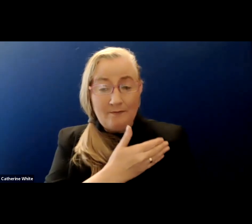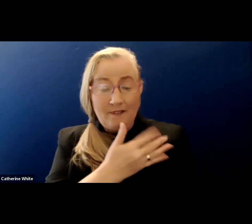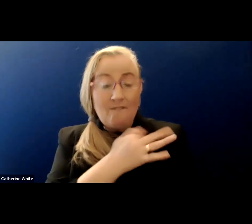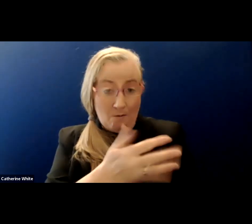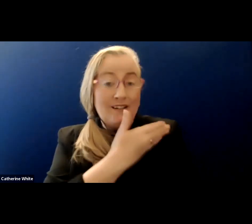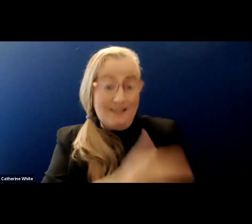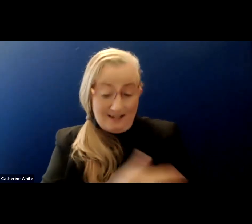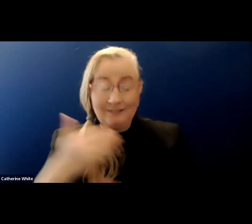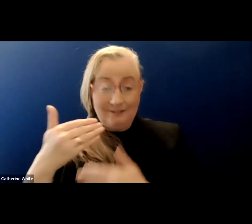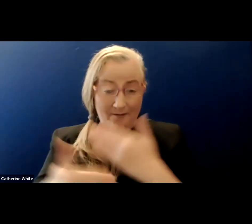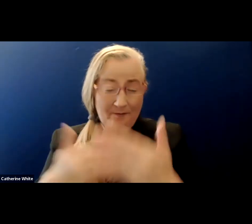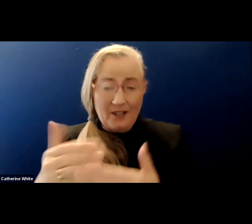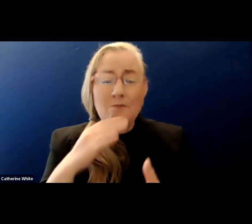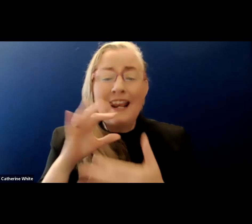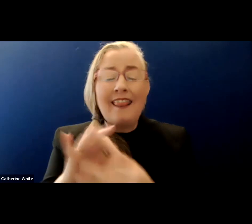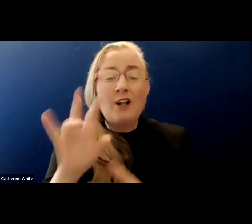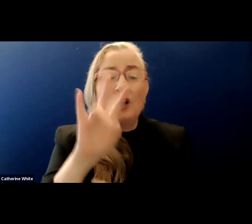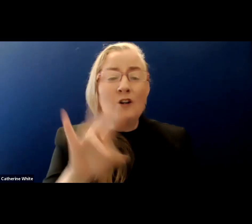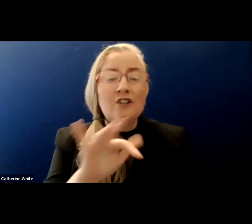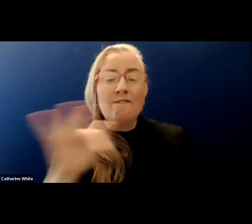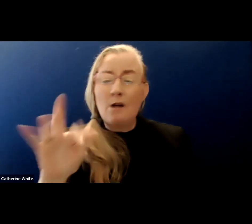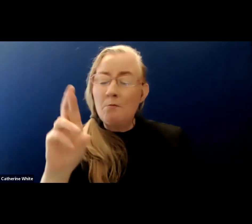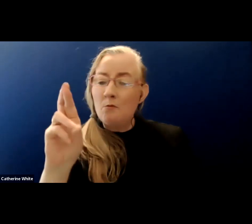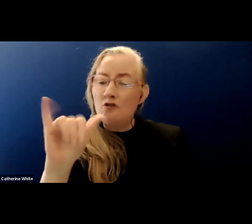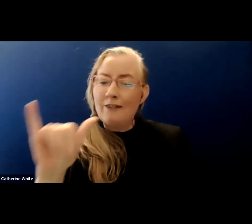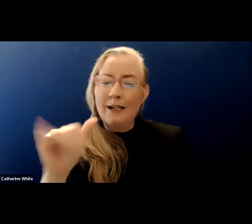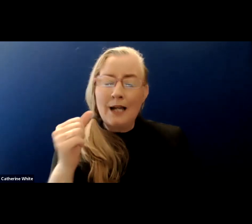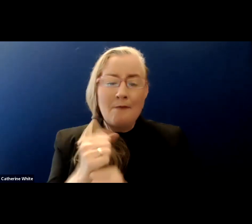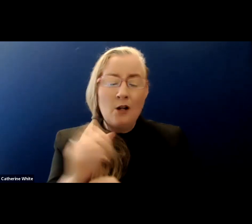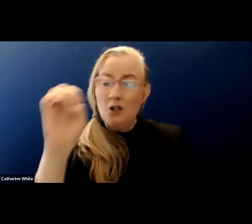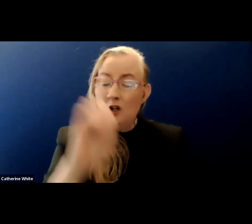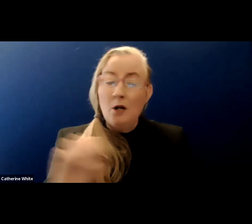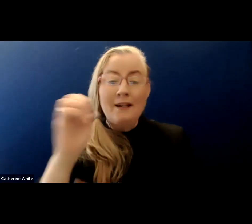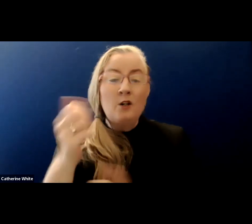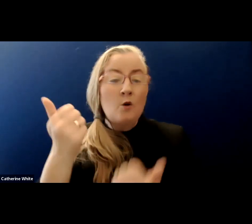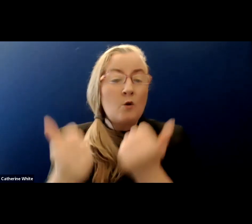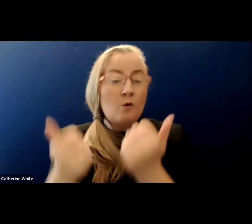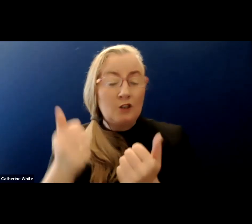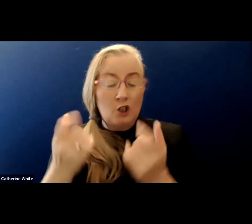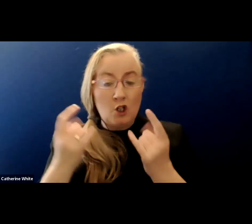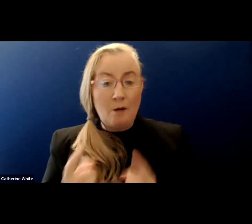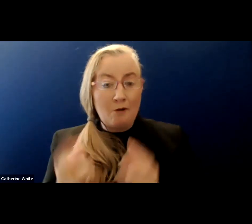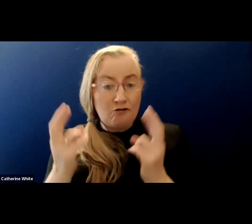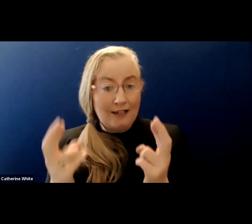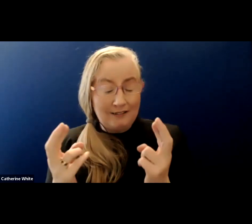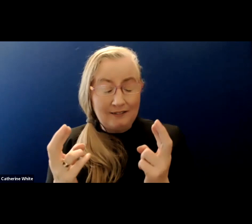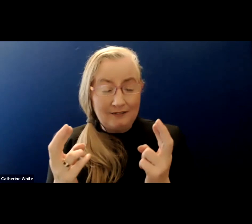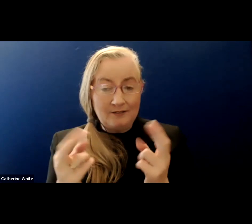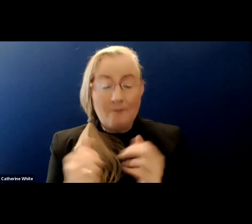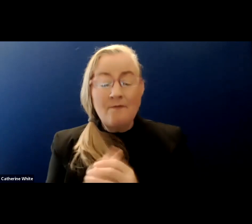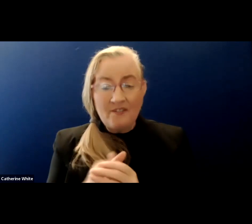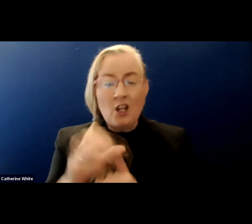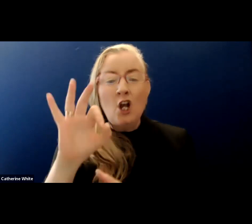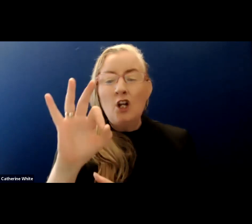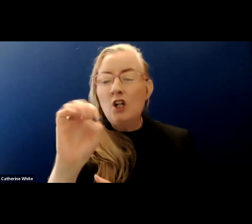outset. In terms of the question from Ray about the European Court of Human Rights, I think, yeah, the Georgia